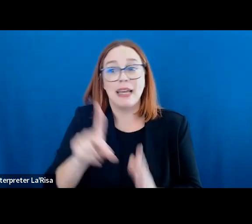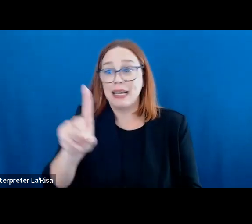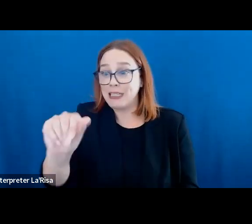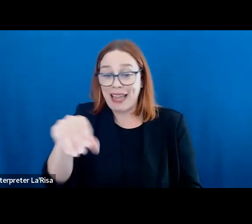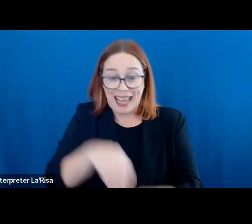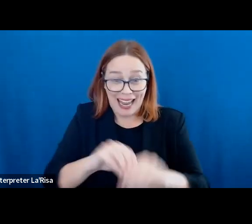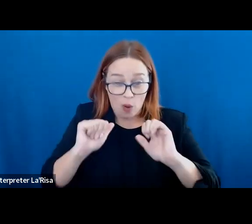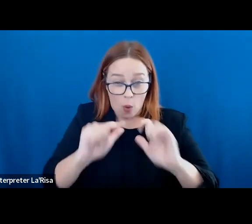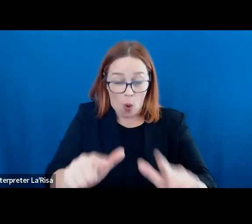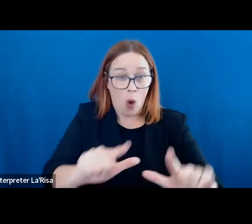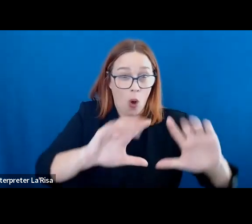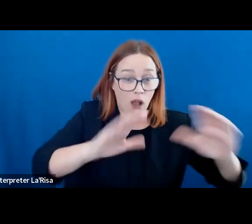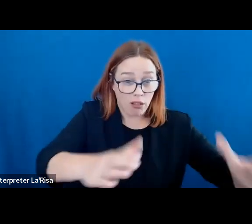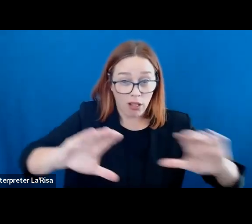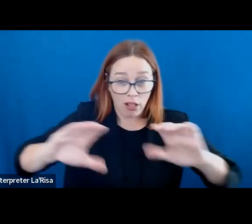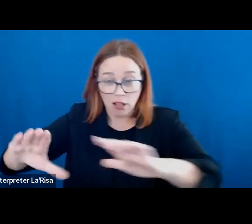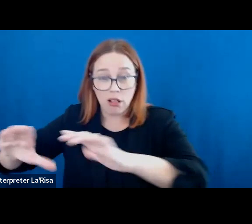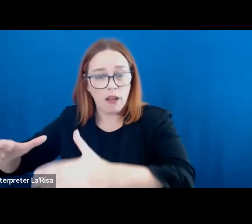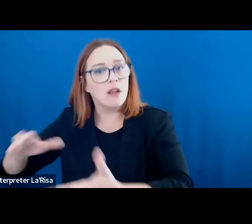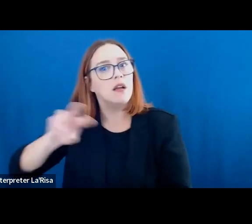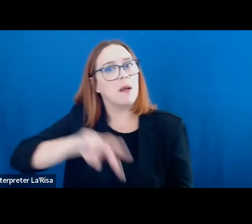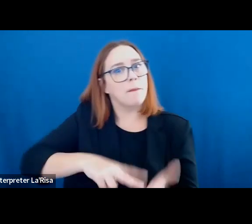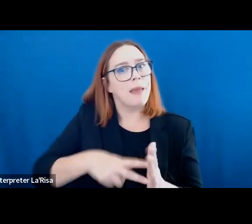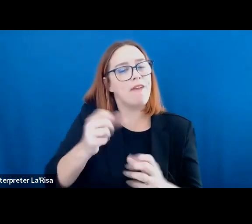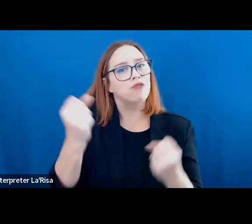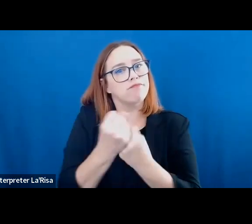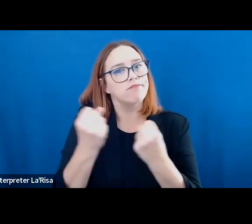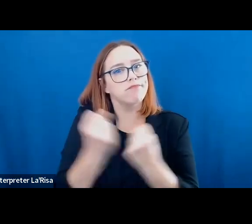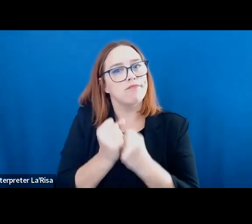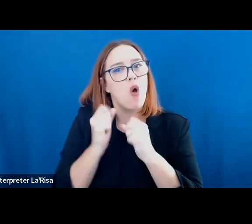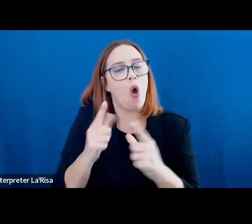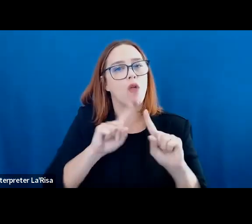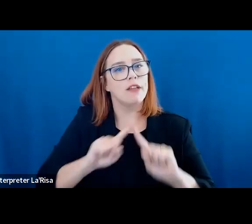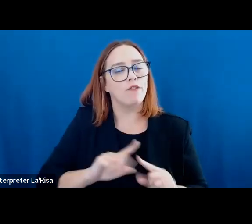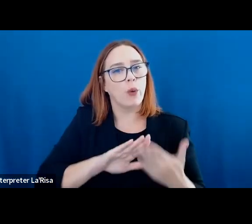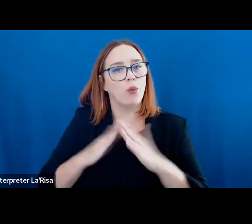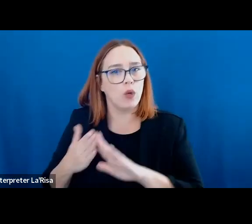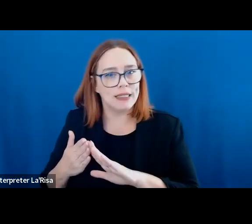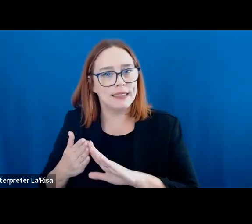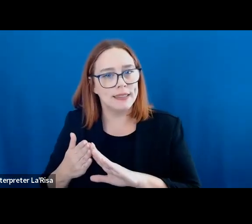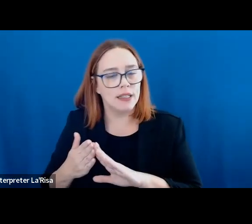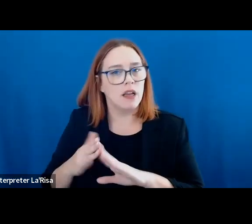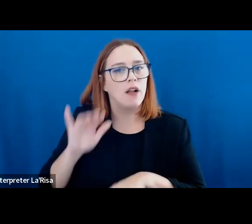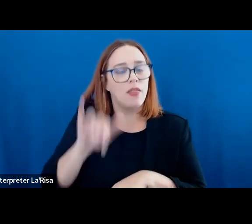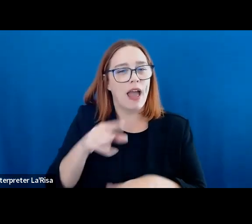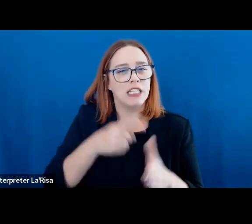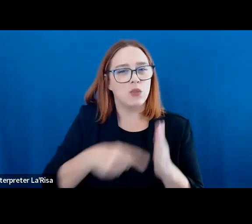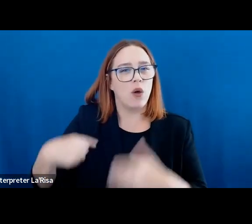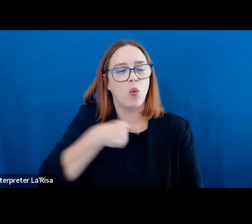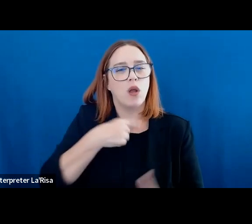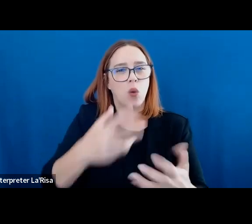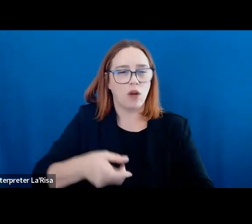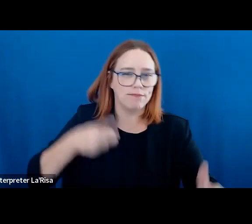to every community. And that's what we're hoping to build inside of the center that I am